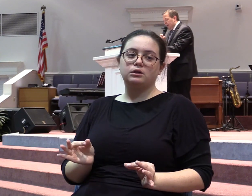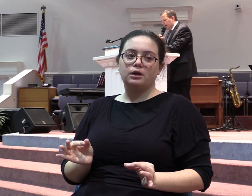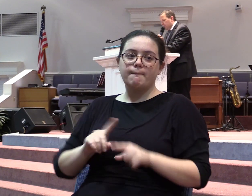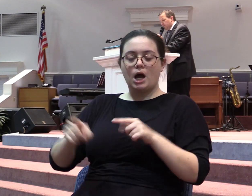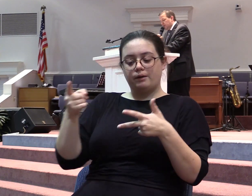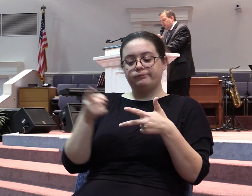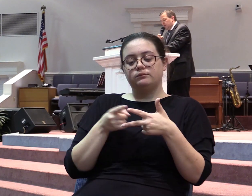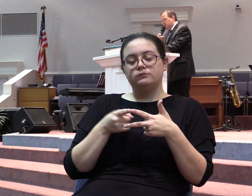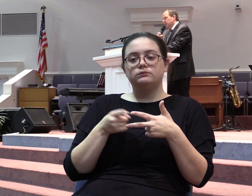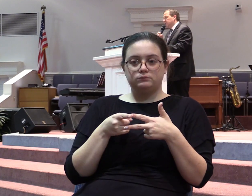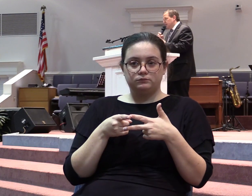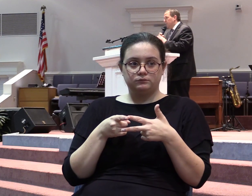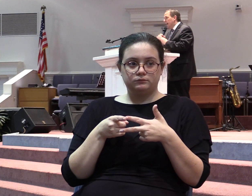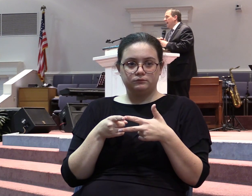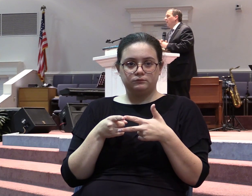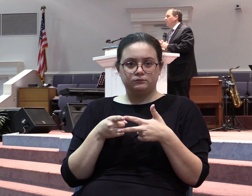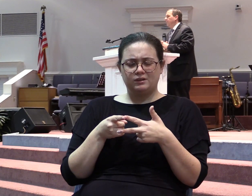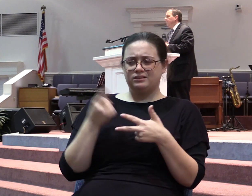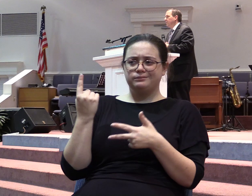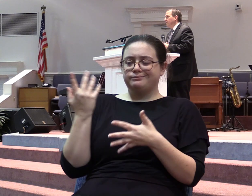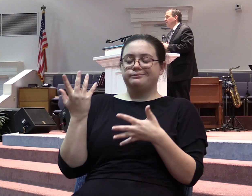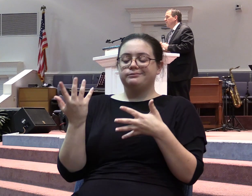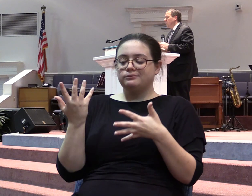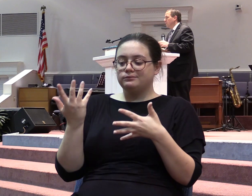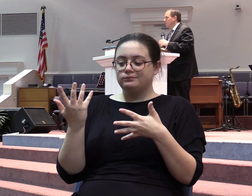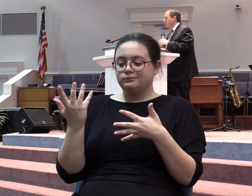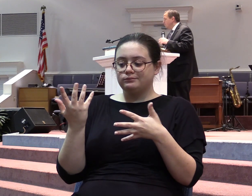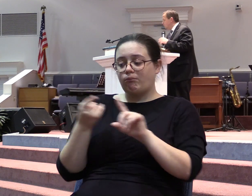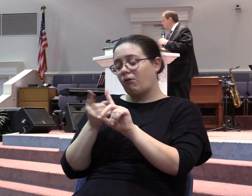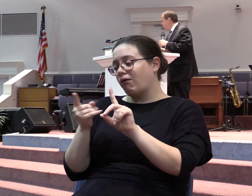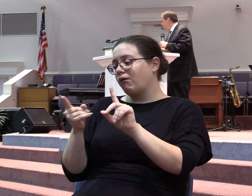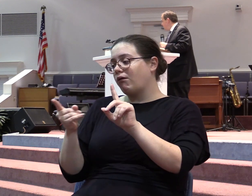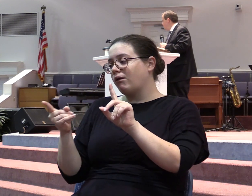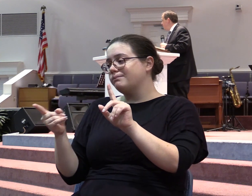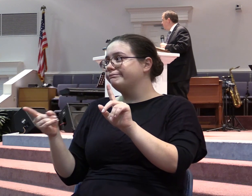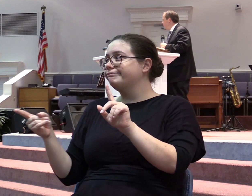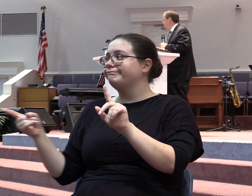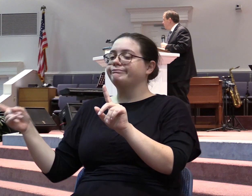the lamb just somehow wandered away.